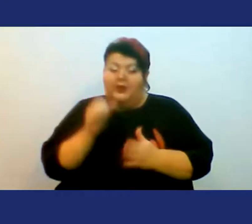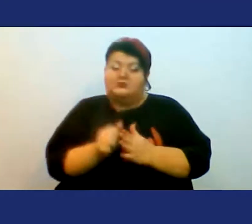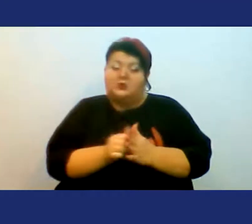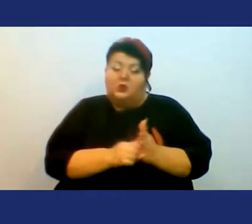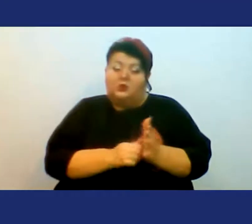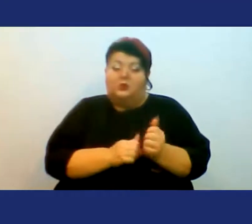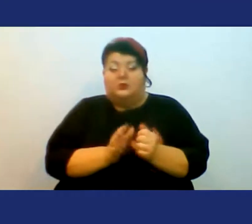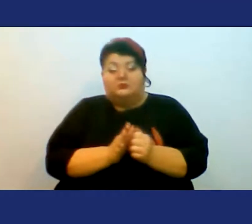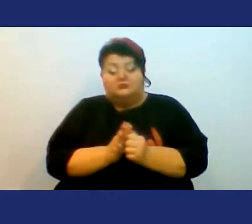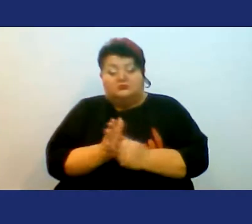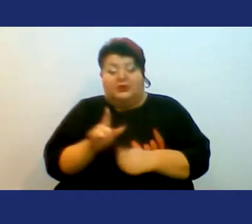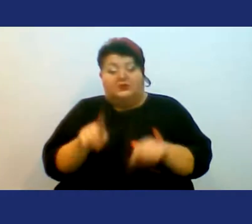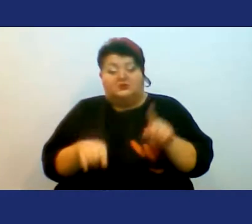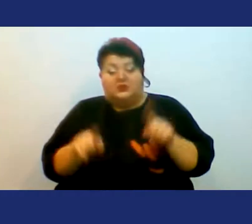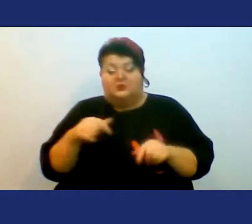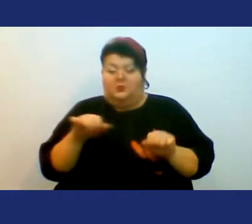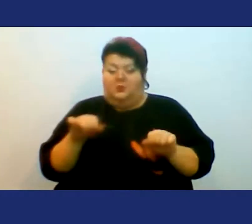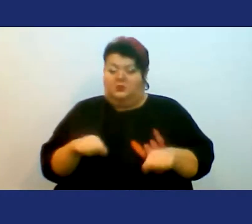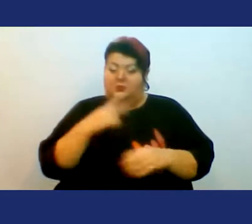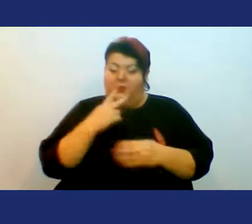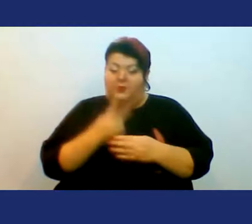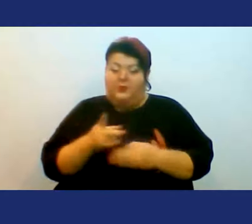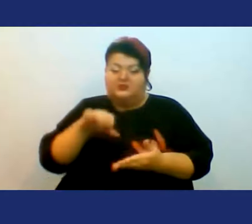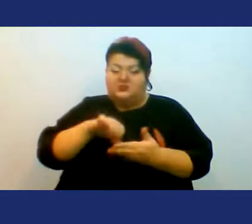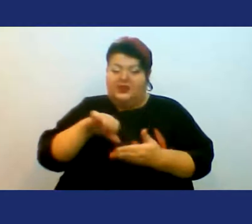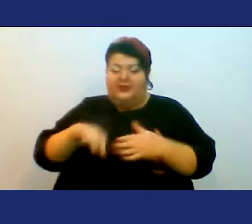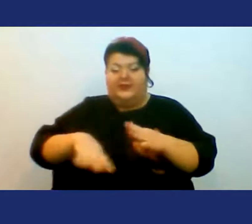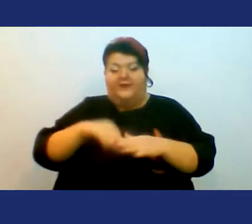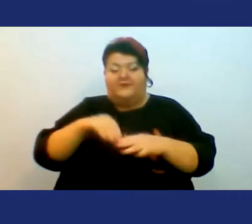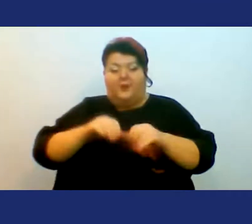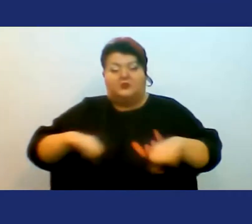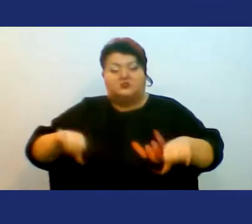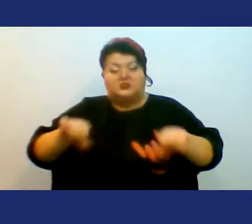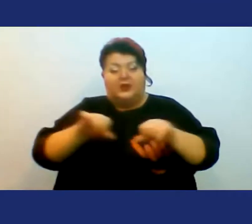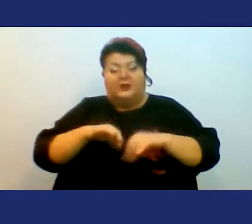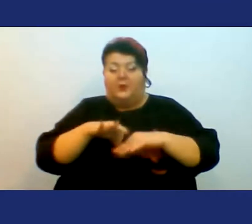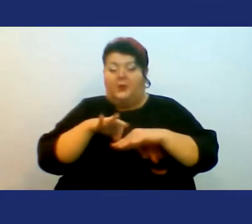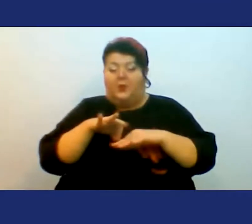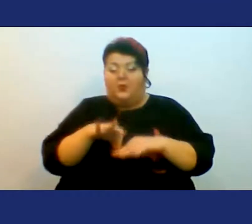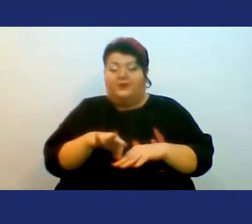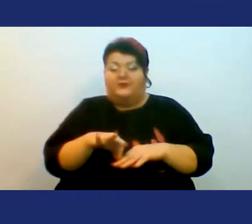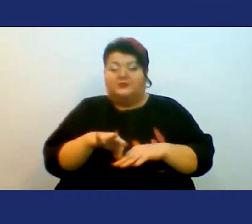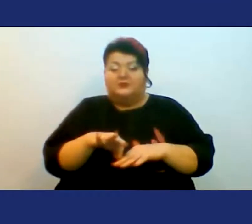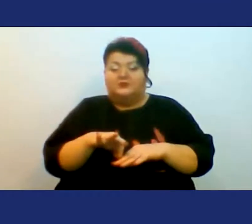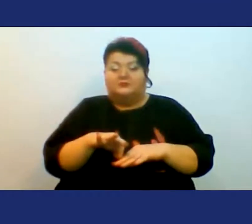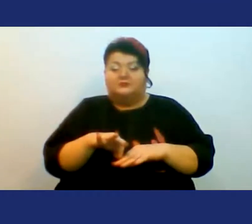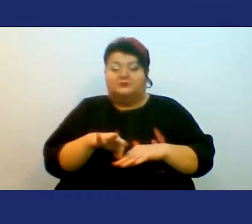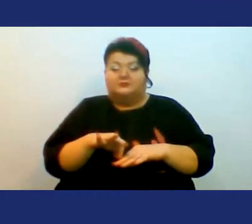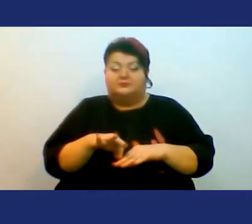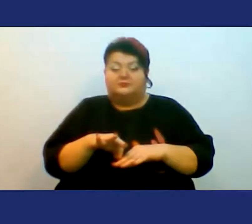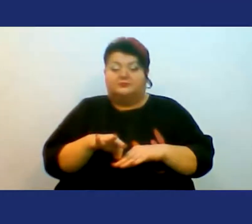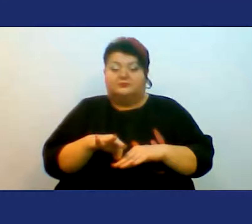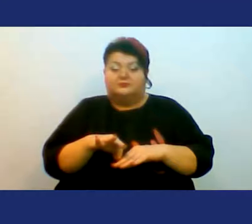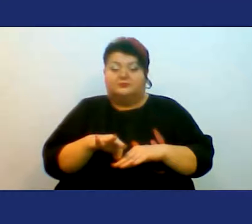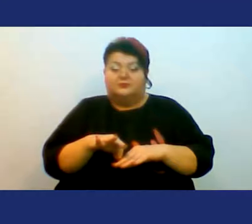and materials in polling stations regularly. And you'll also see that people are spaced out to be socially distant